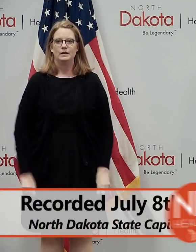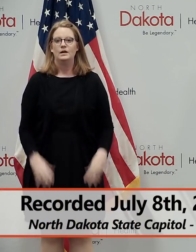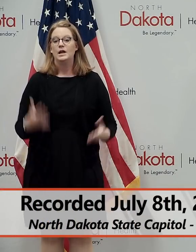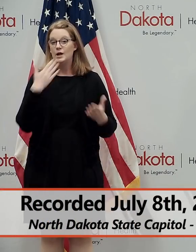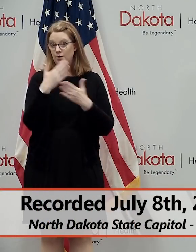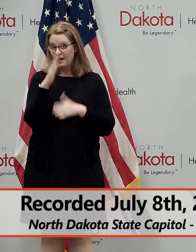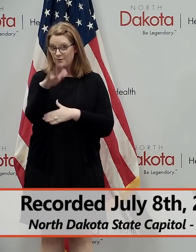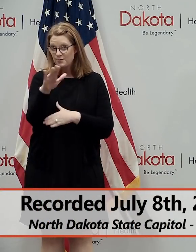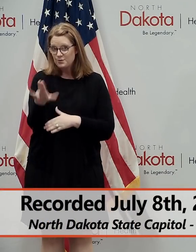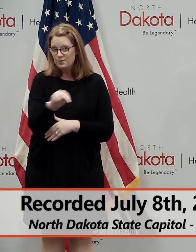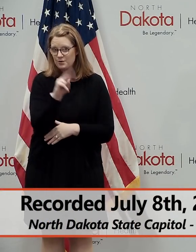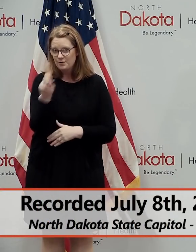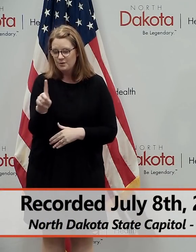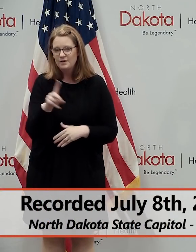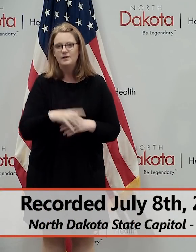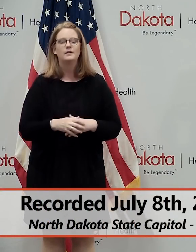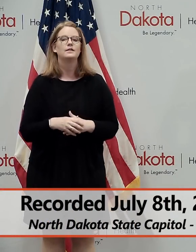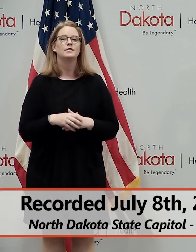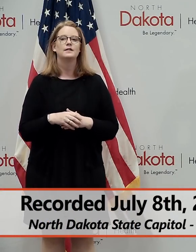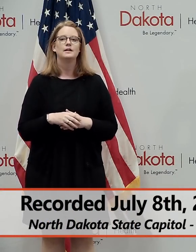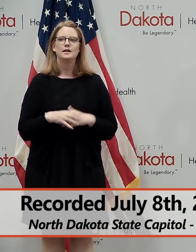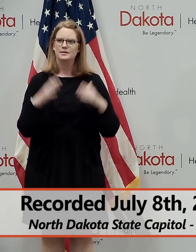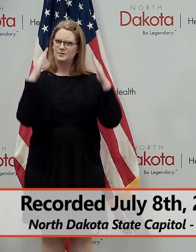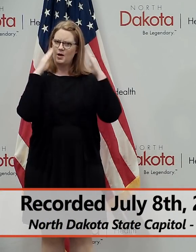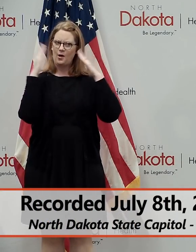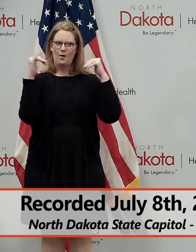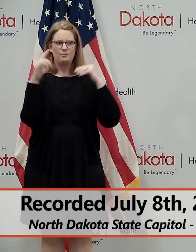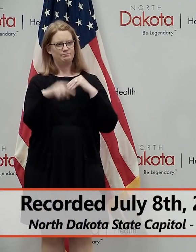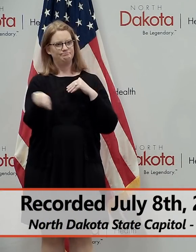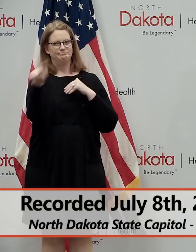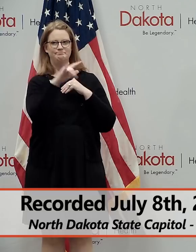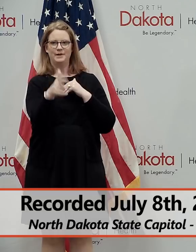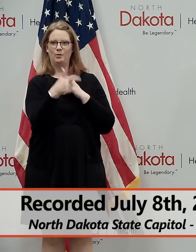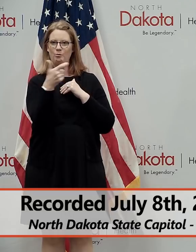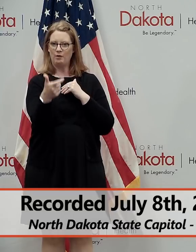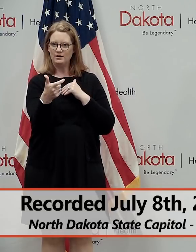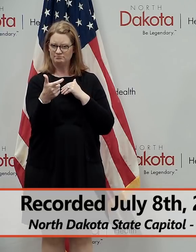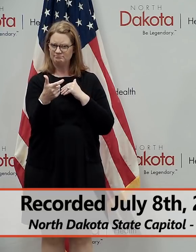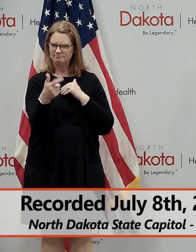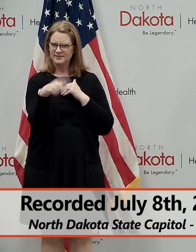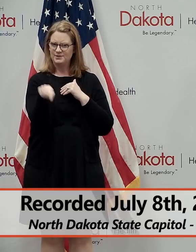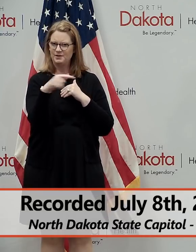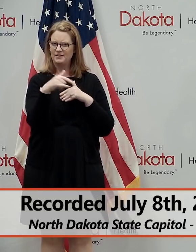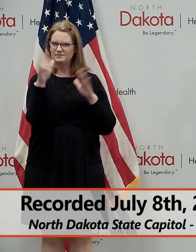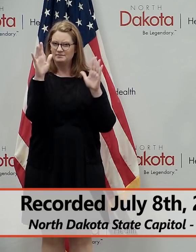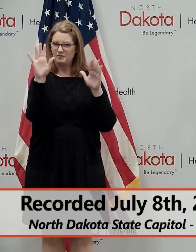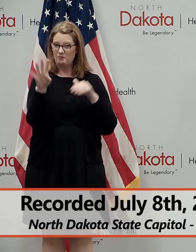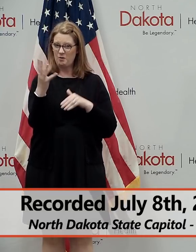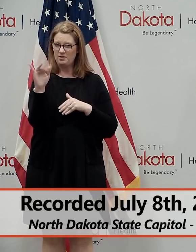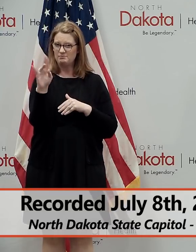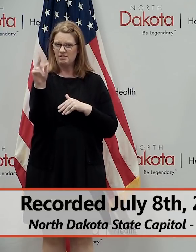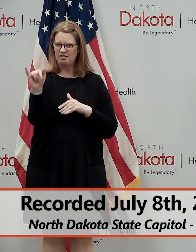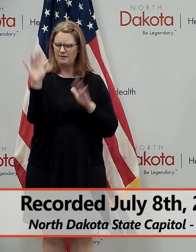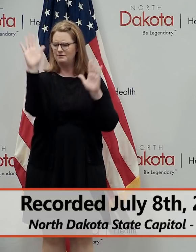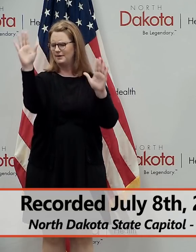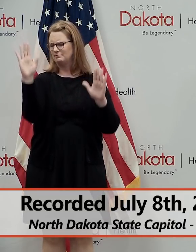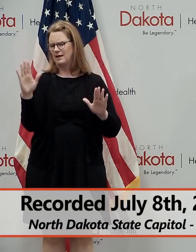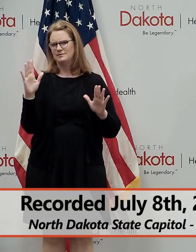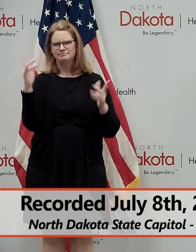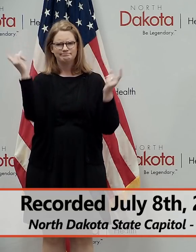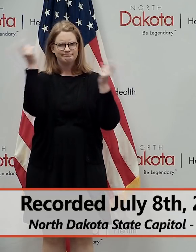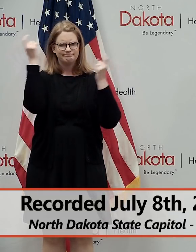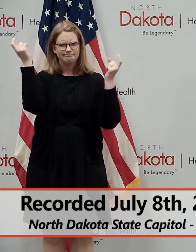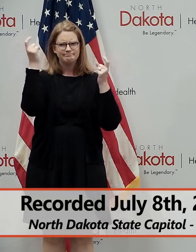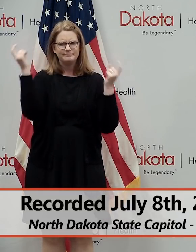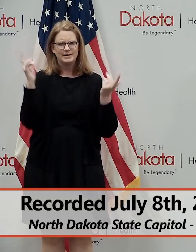Good afternoon, North Dakota. I hope that everybody tuning in had a fantastic 4th of July celebrating our amazing